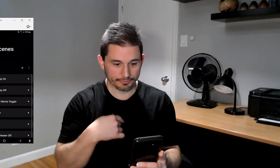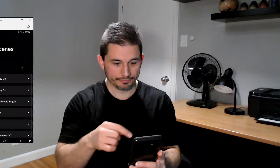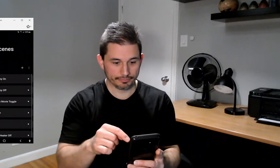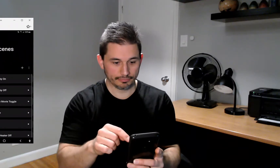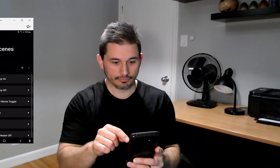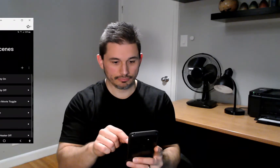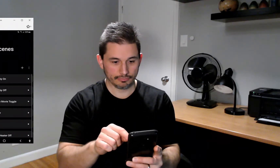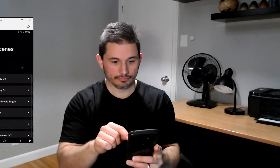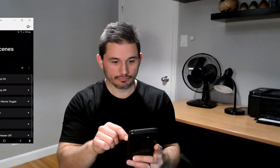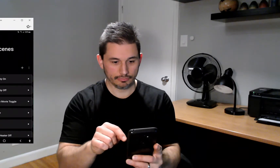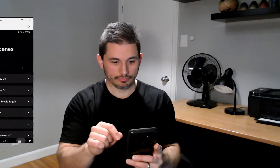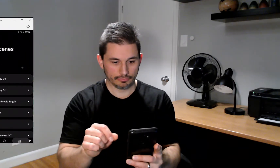Oh, silly me.